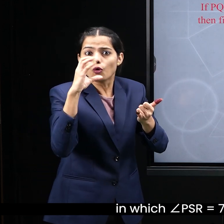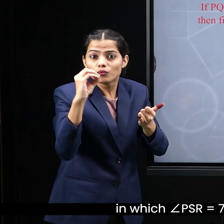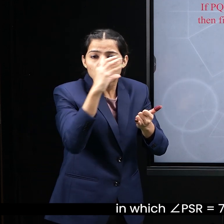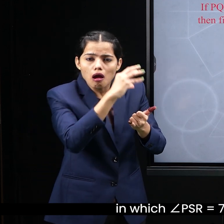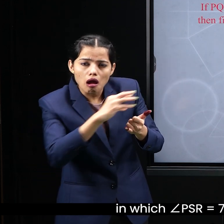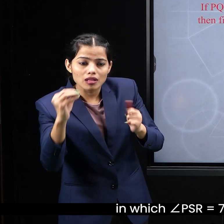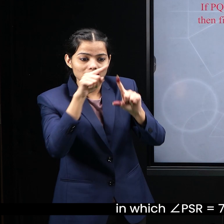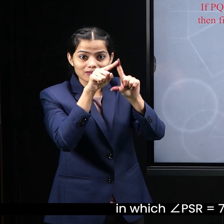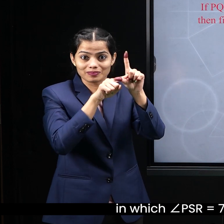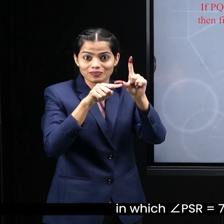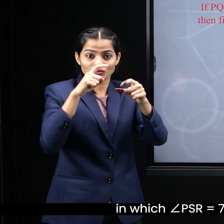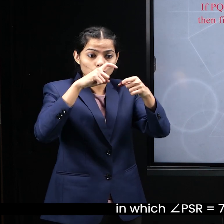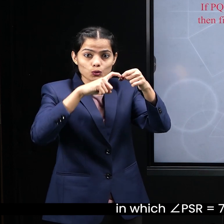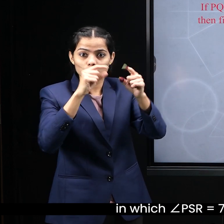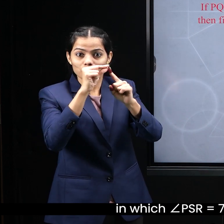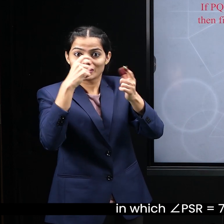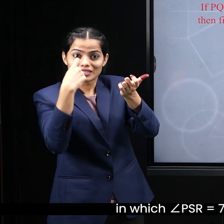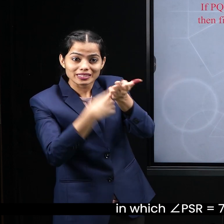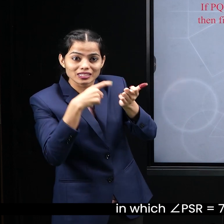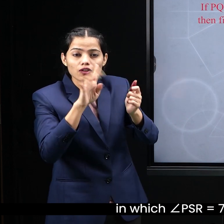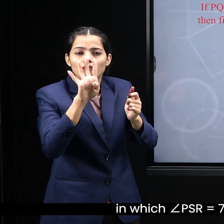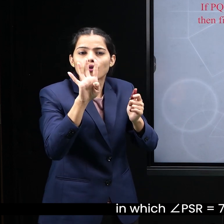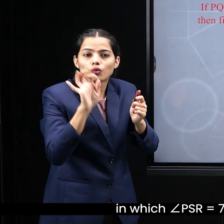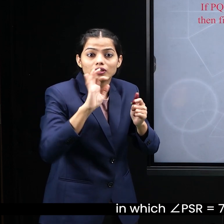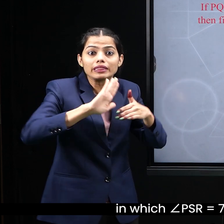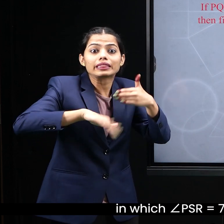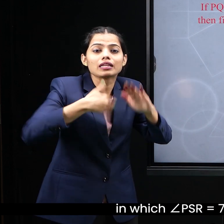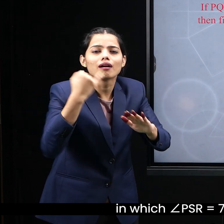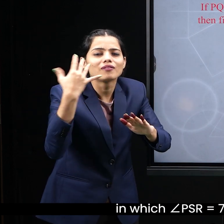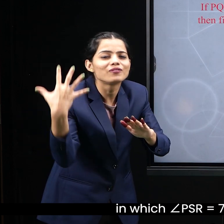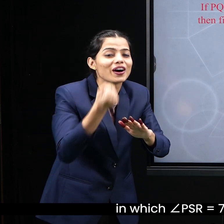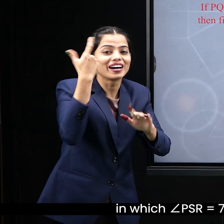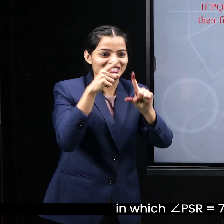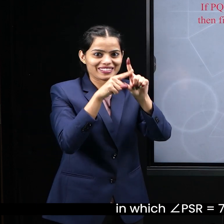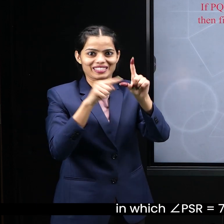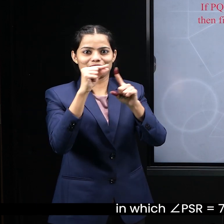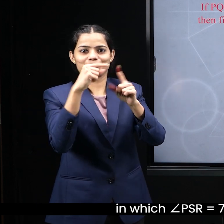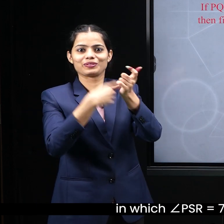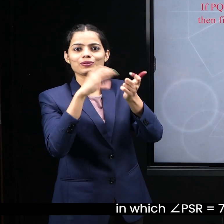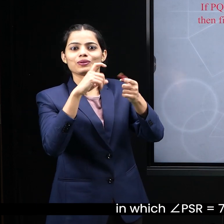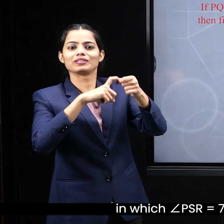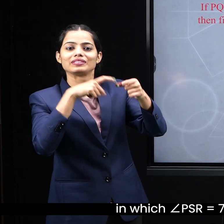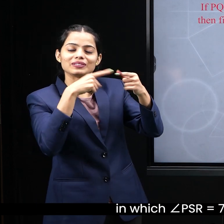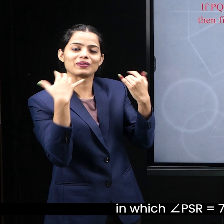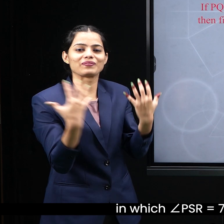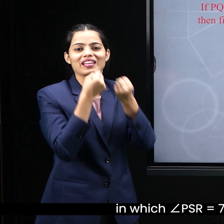degrees and angle QPR is equal to 40 degrees, then find angle PRQ.